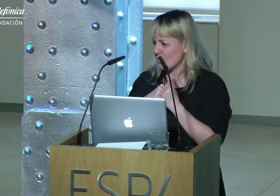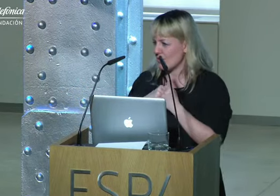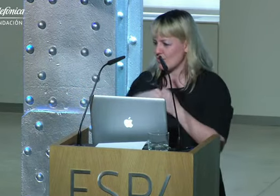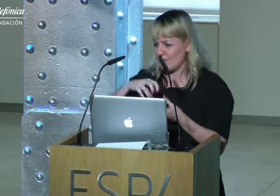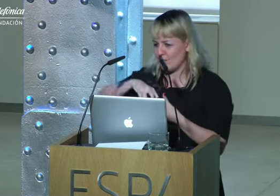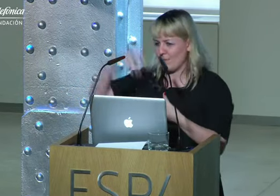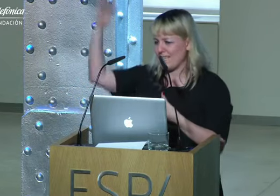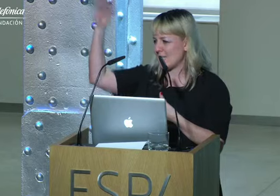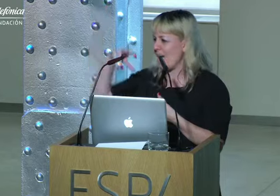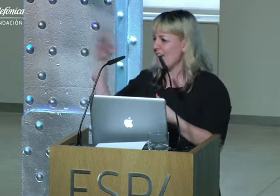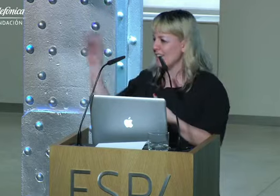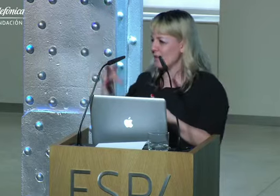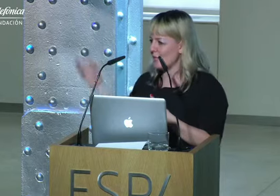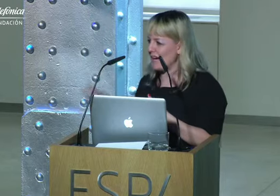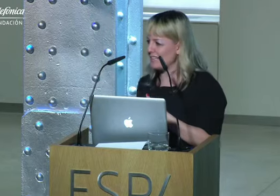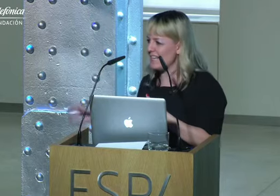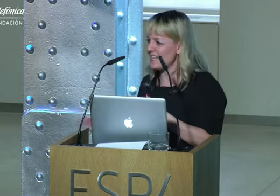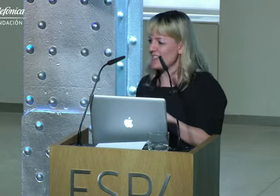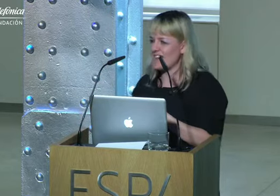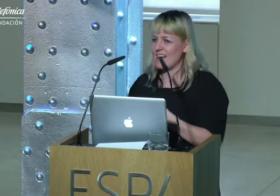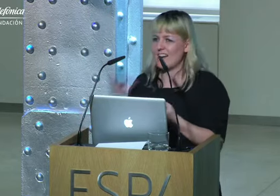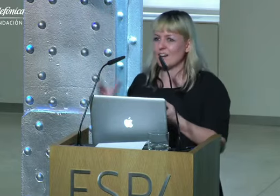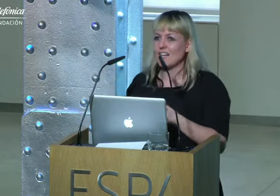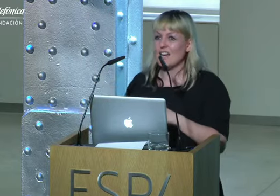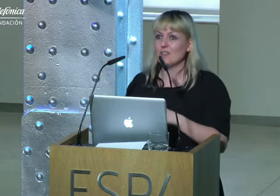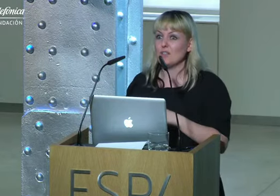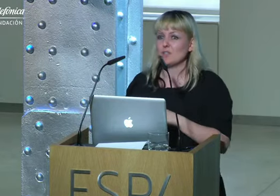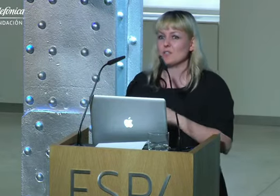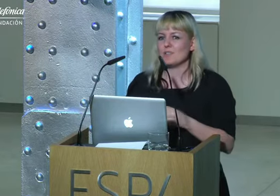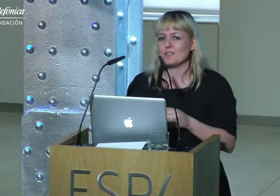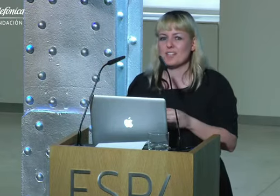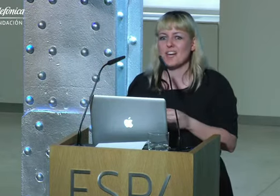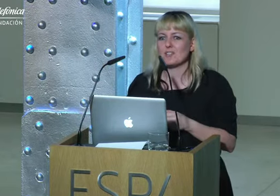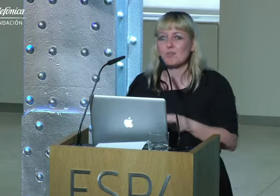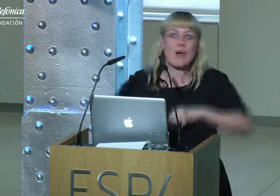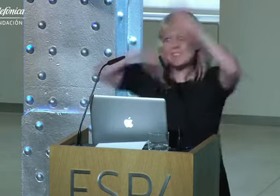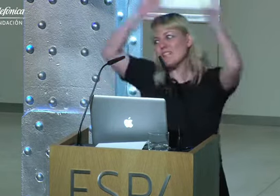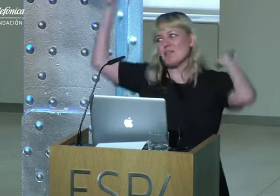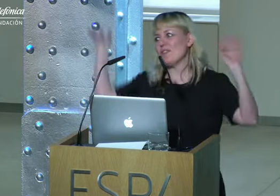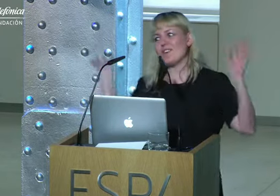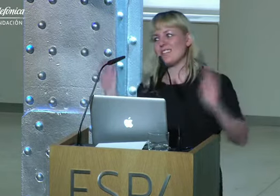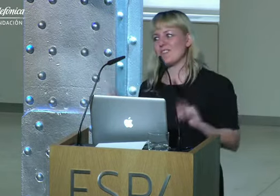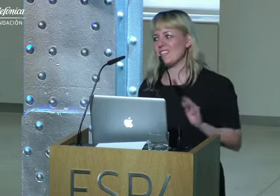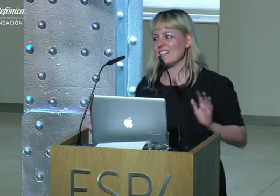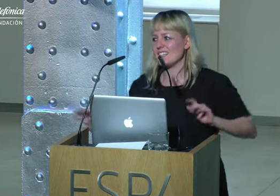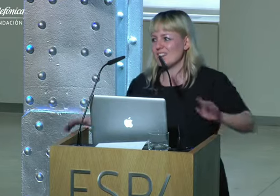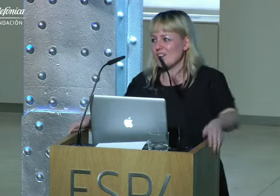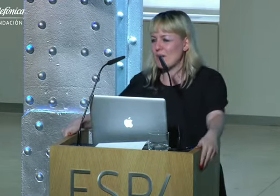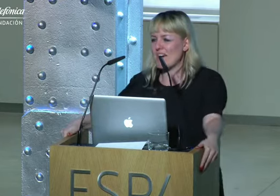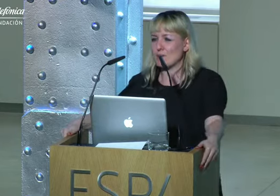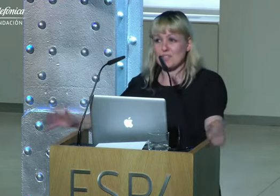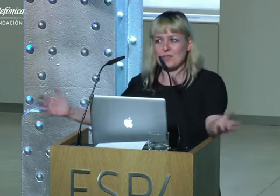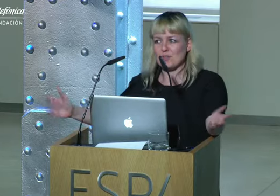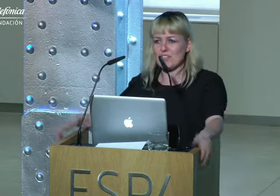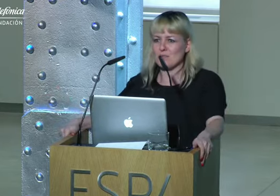to sort of expand and parlay that out unless you were deciding to radically reverse everything and turn it